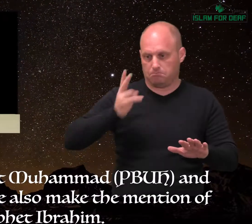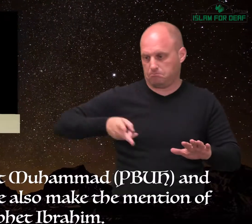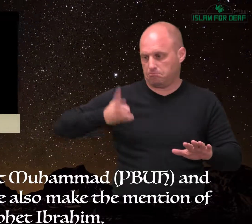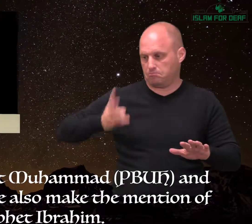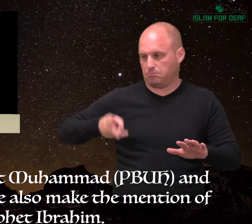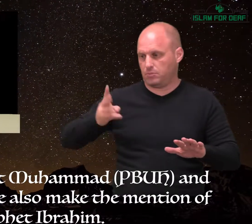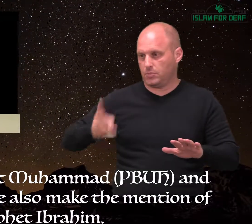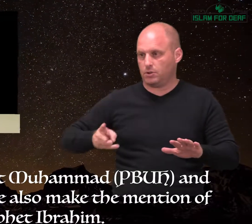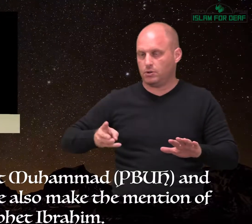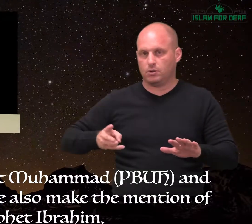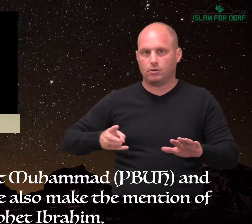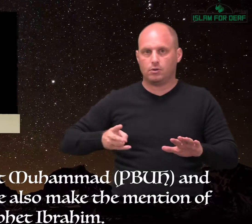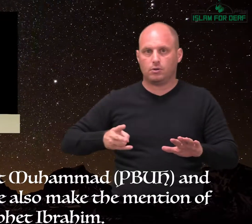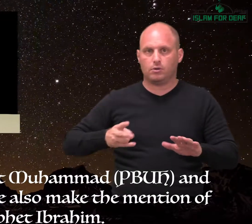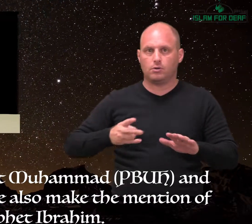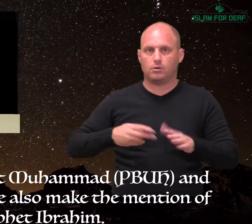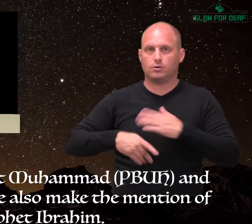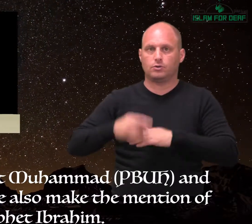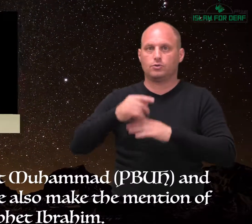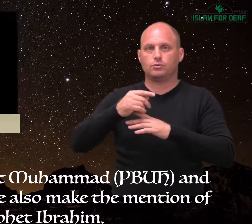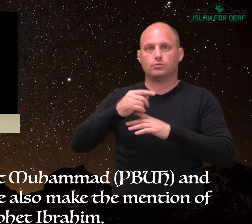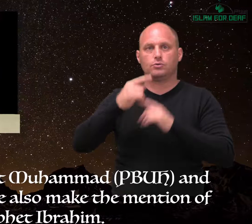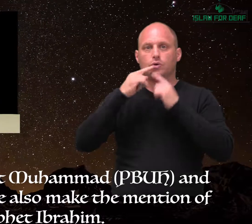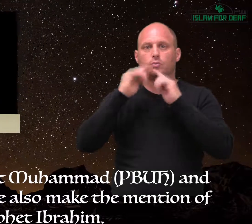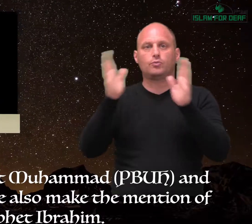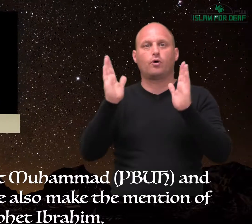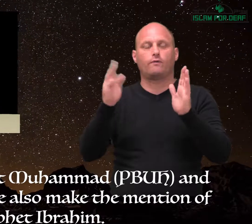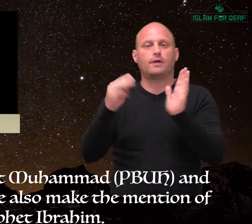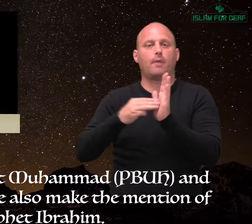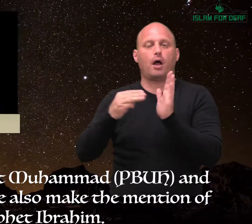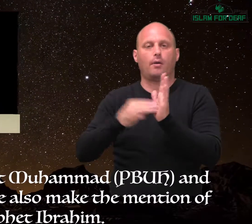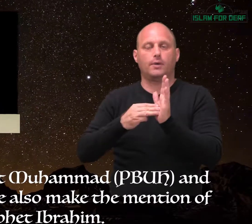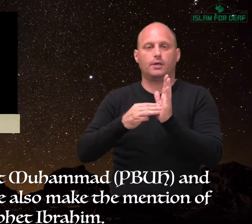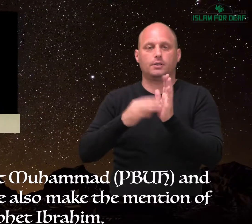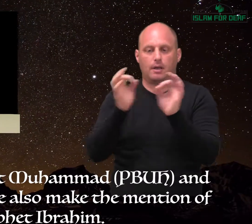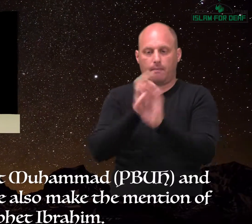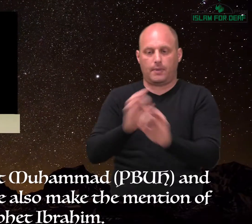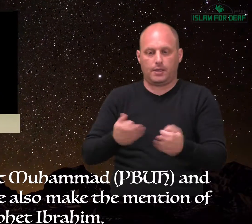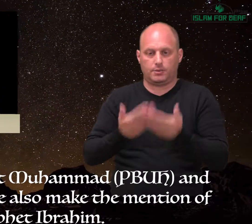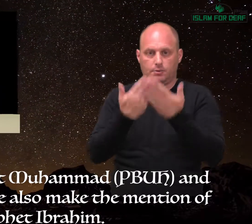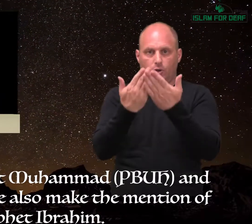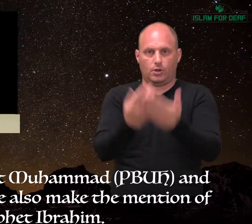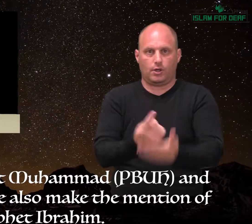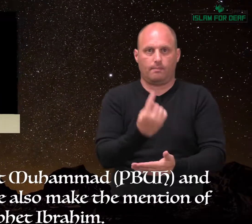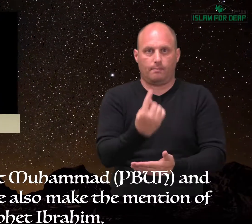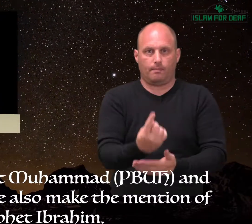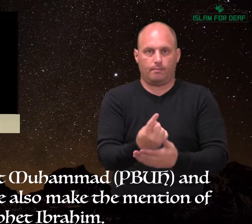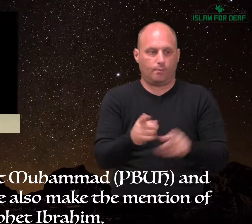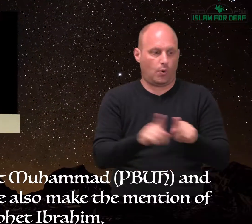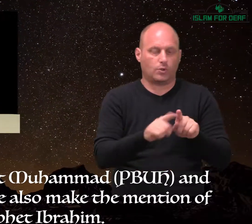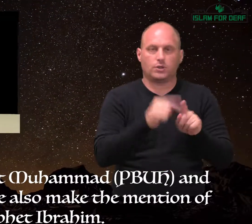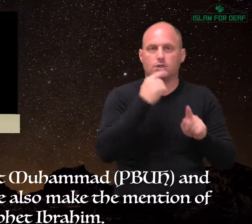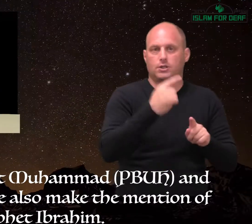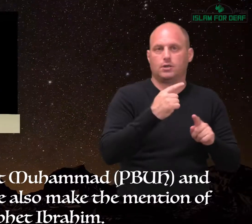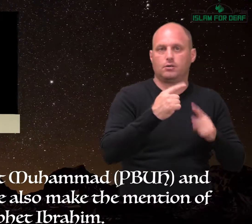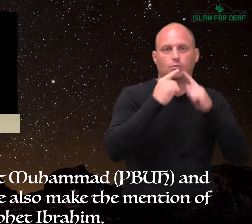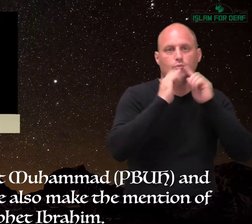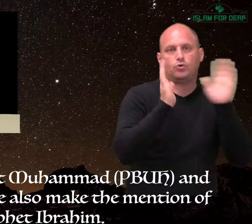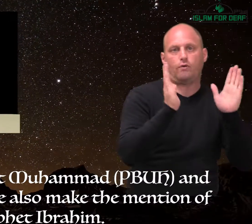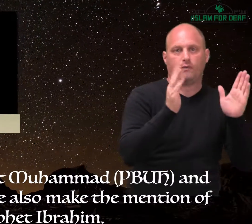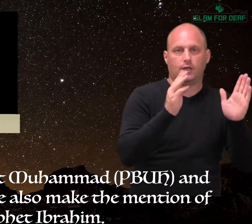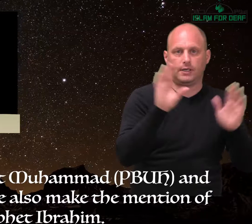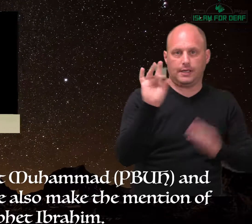our Prophet Muhammad, peace be upon him, and along with this, we also make the mention of Prophet Ibrahim.